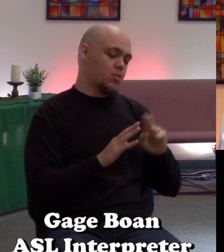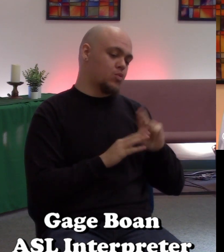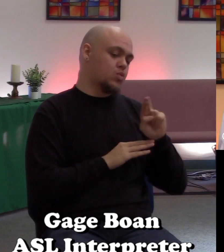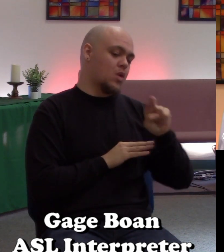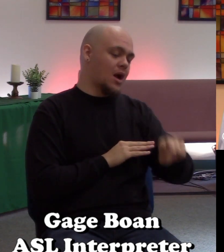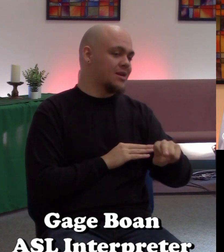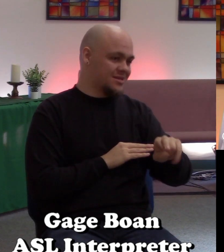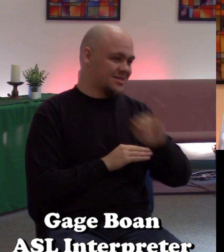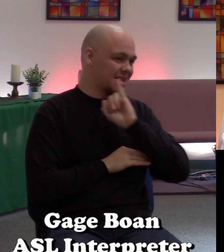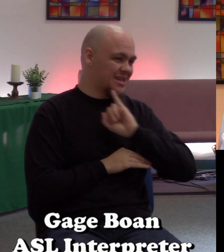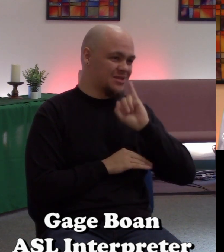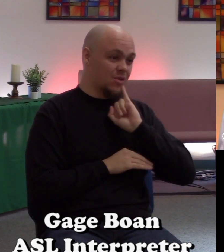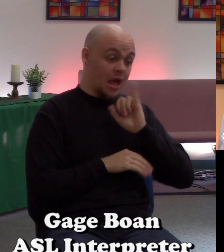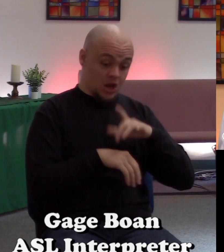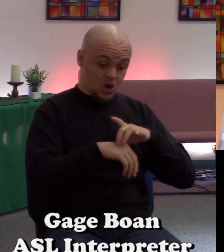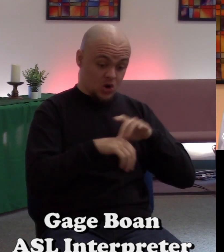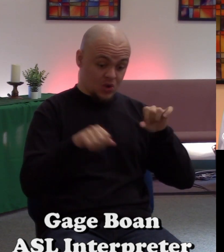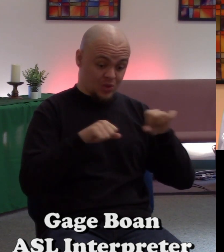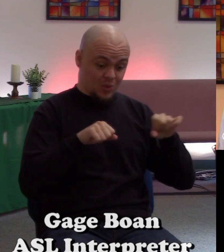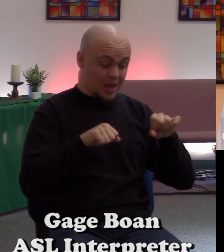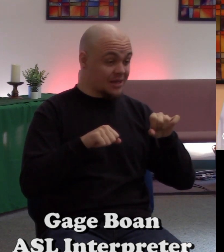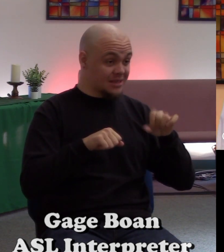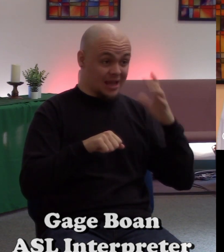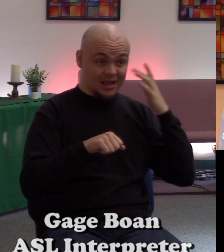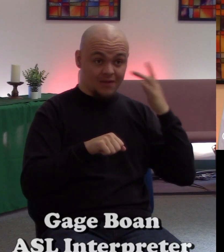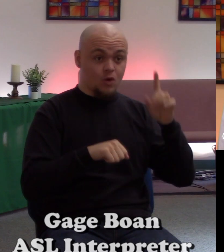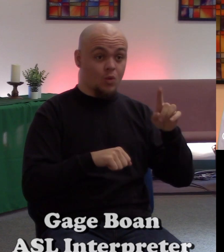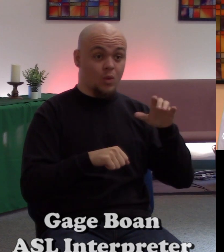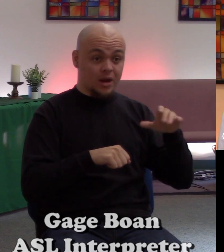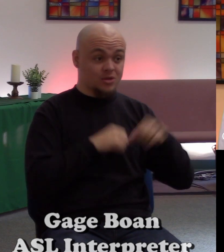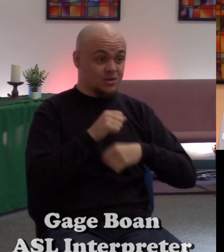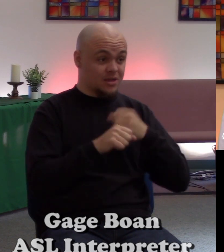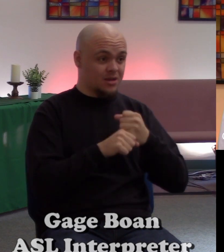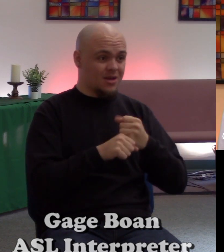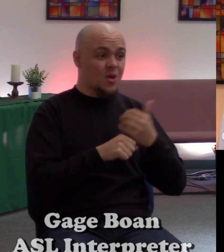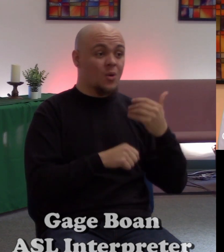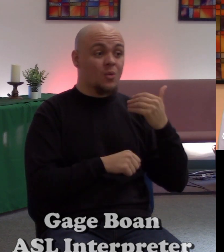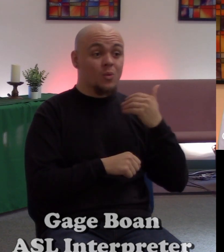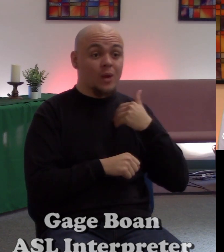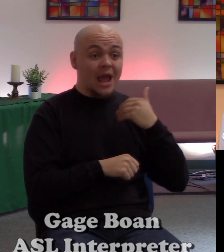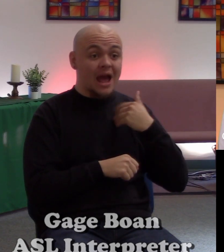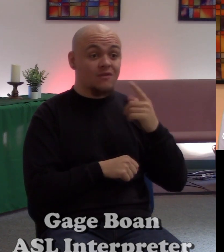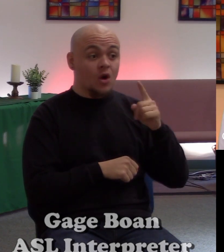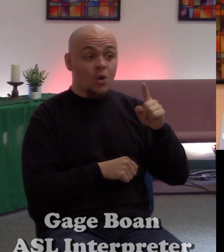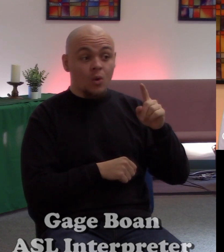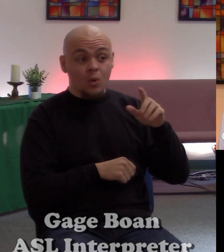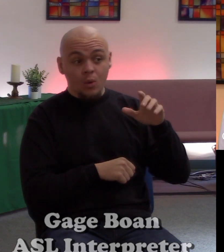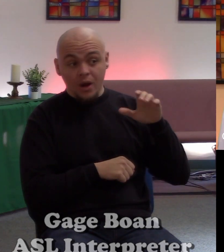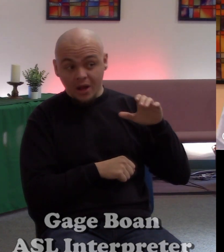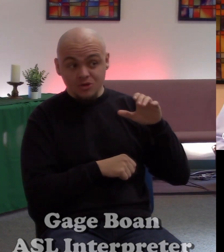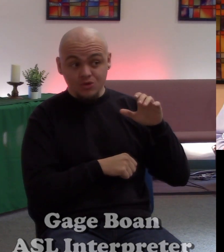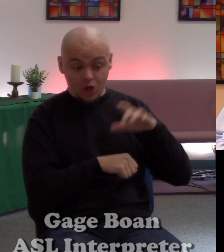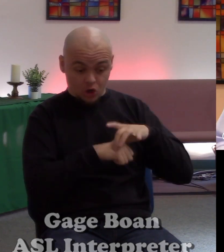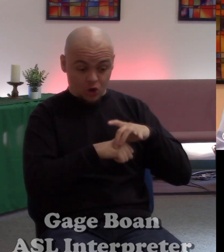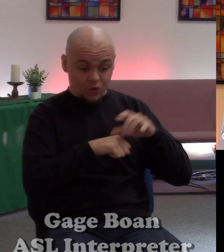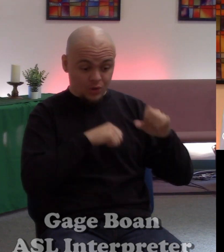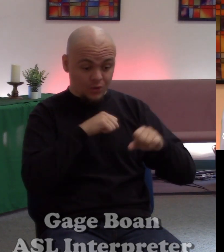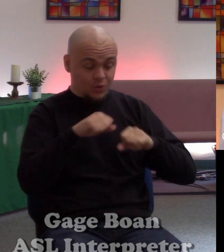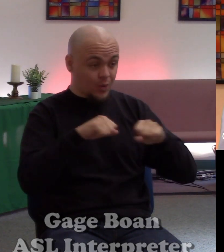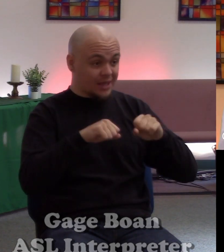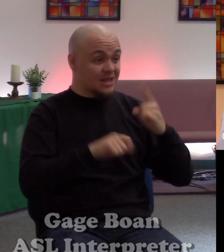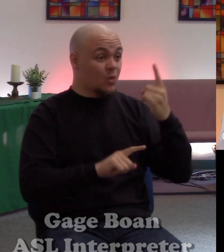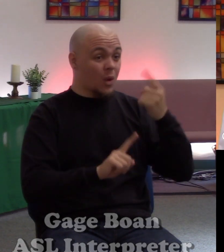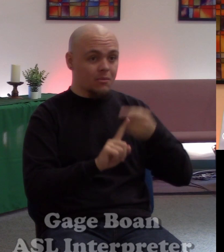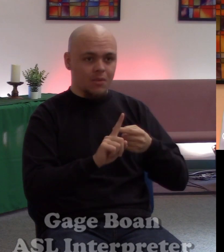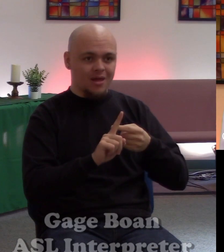at them every week. We just don't report on it. And as for earthquakes in California, 100 earthquakes in a year, we have 100 earthquakes in